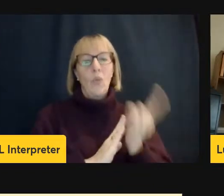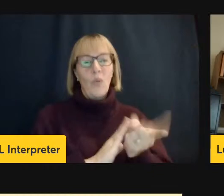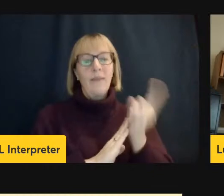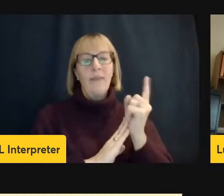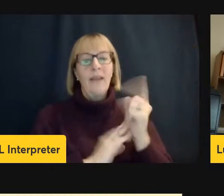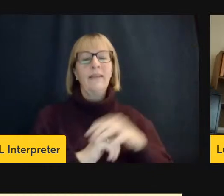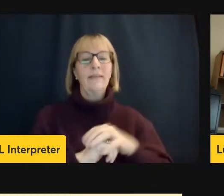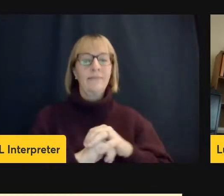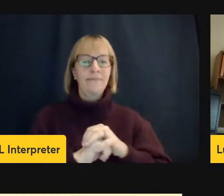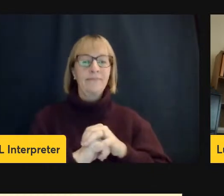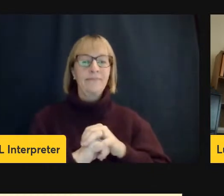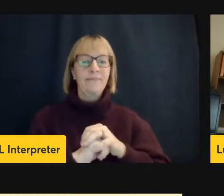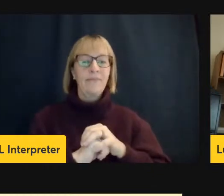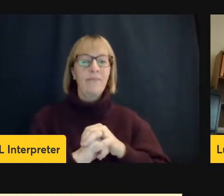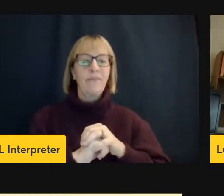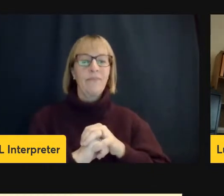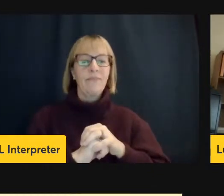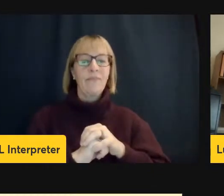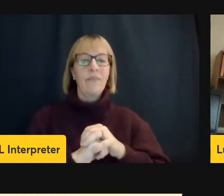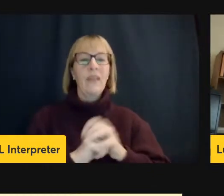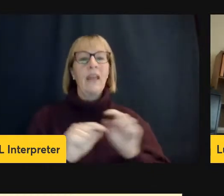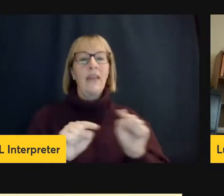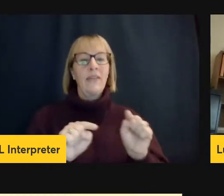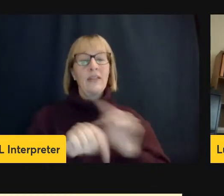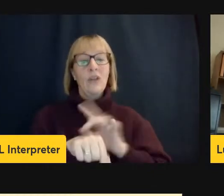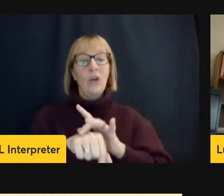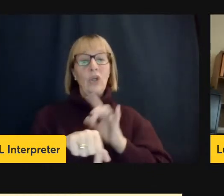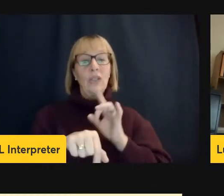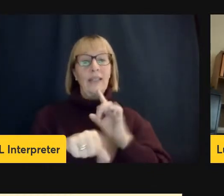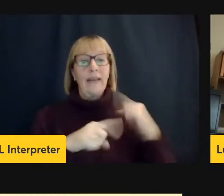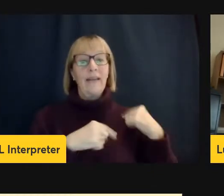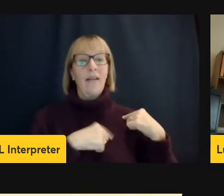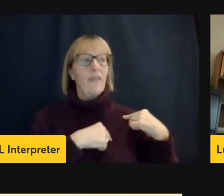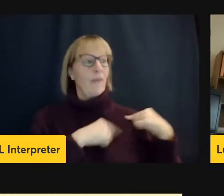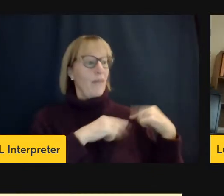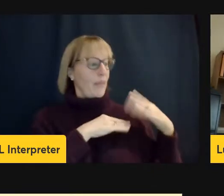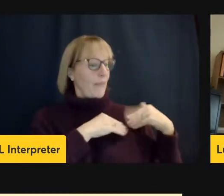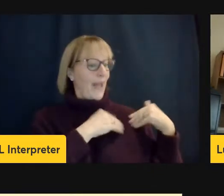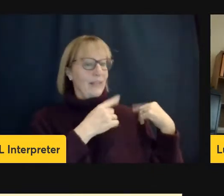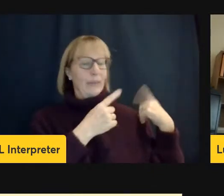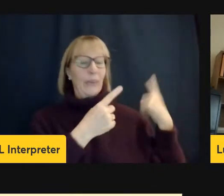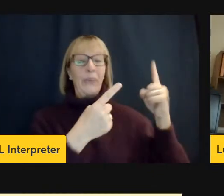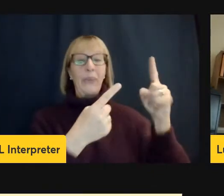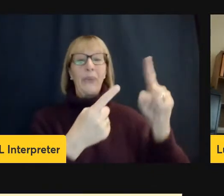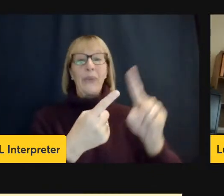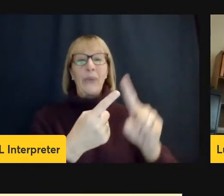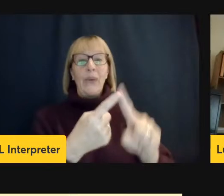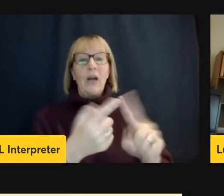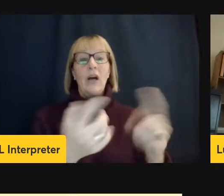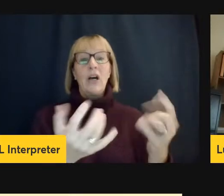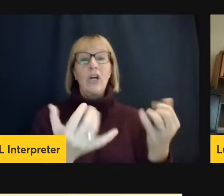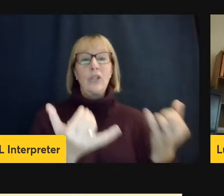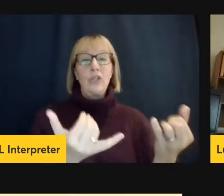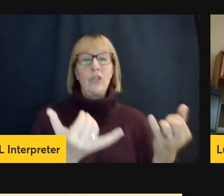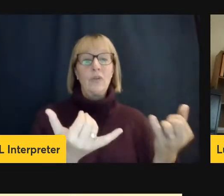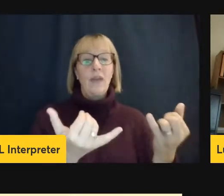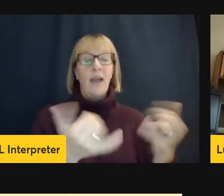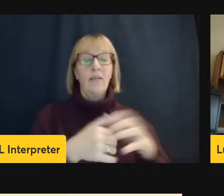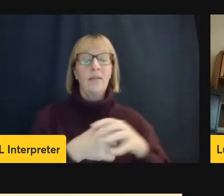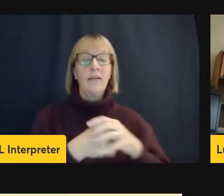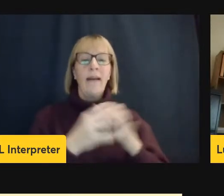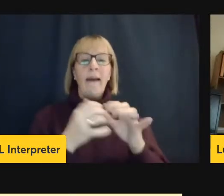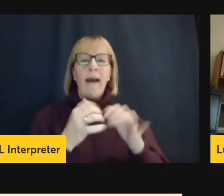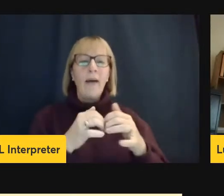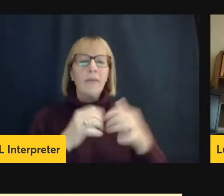early racialization, though, continues to the present, as we all struggling with how to